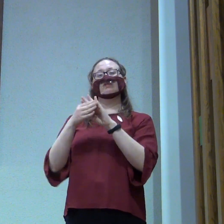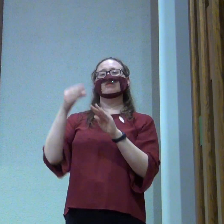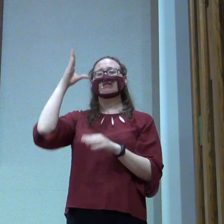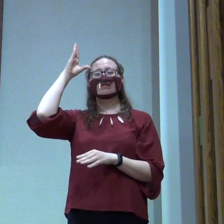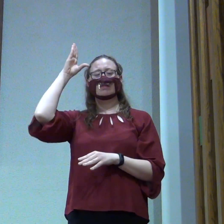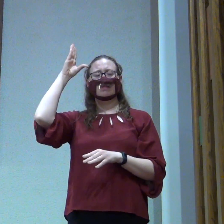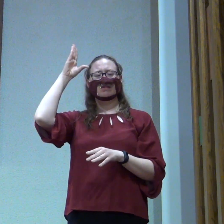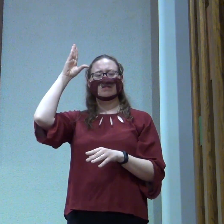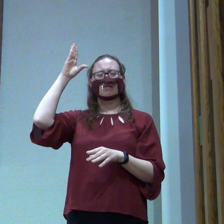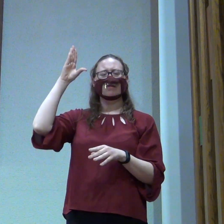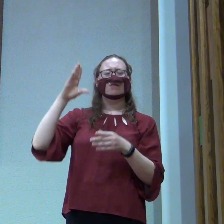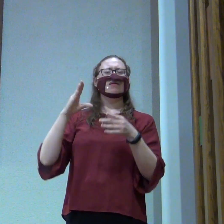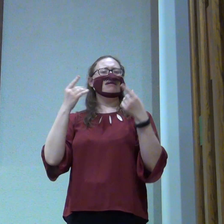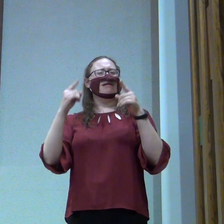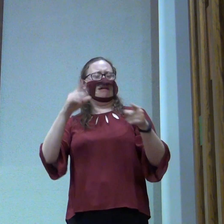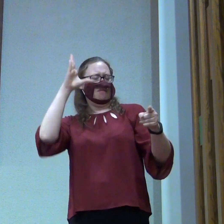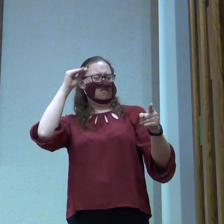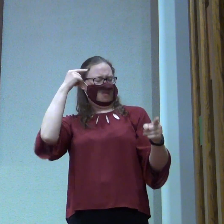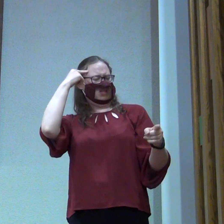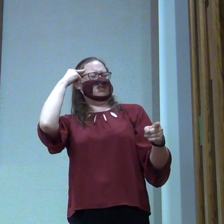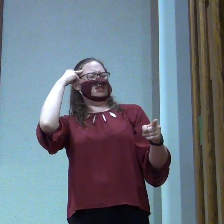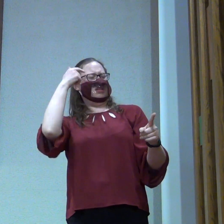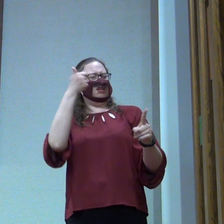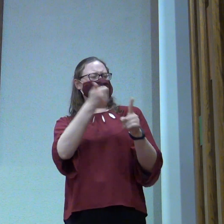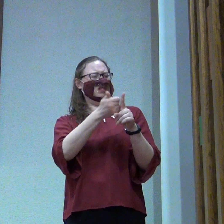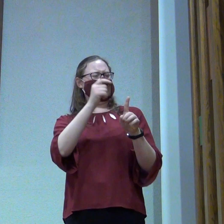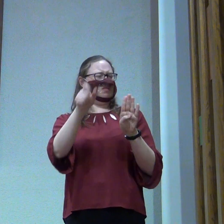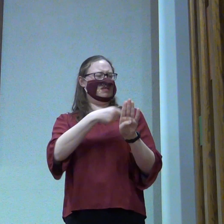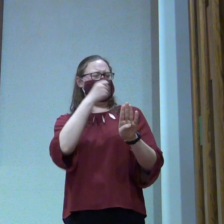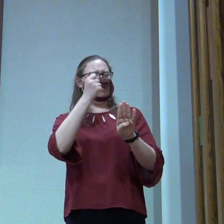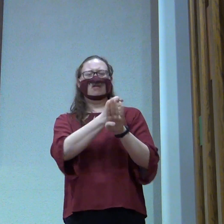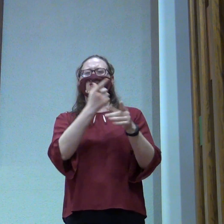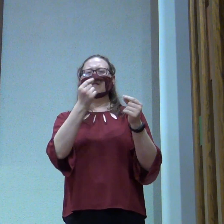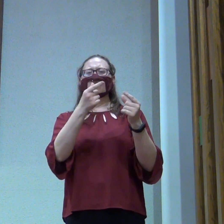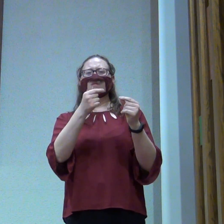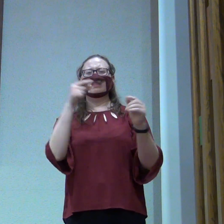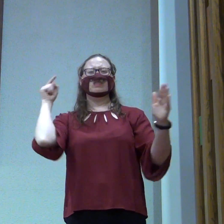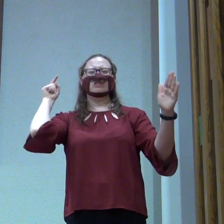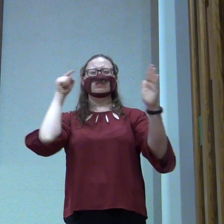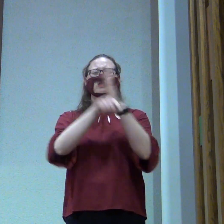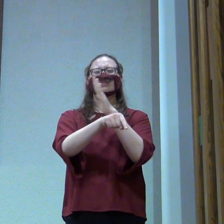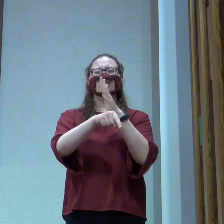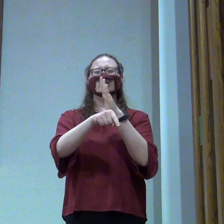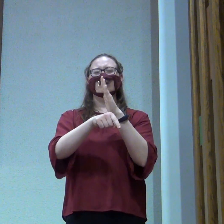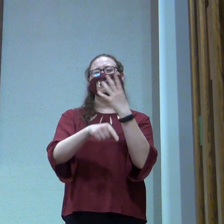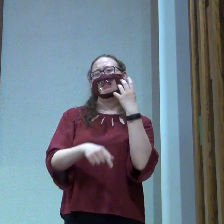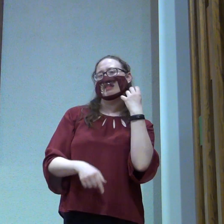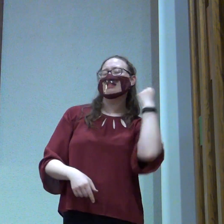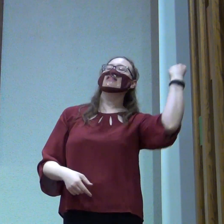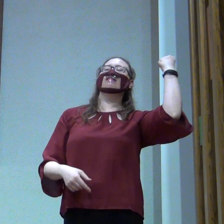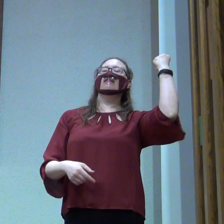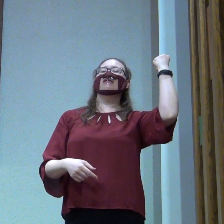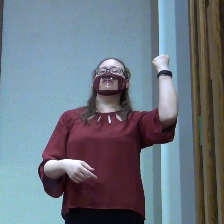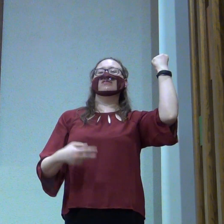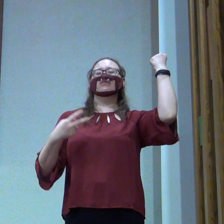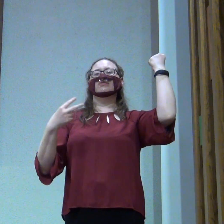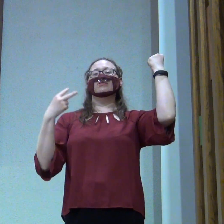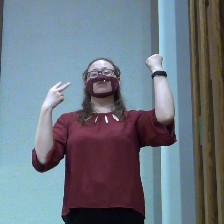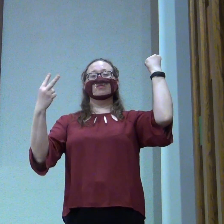suspected of sabotage and is hung alongside two